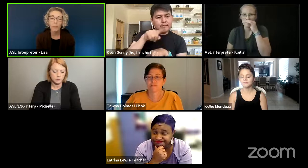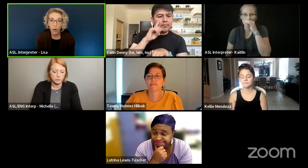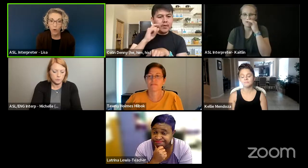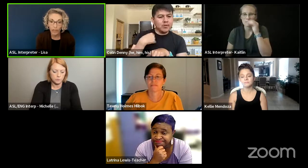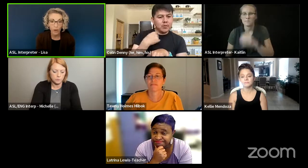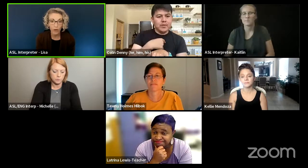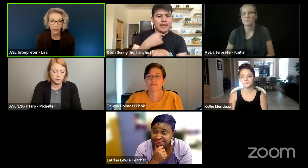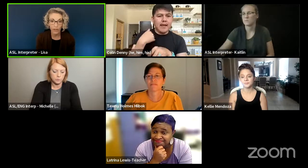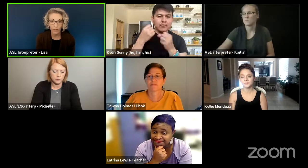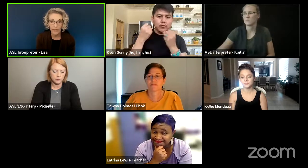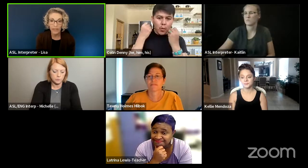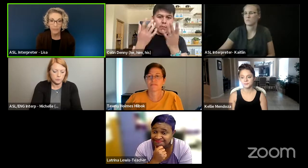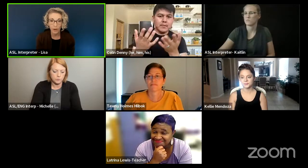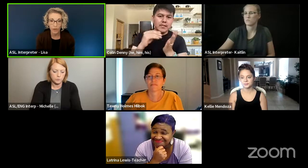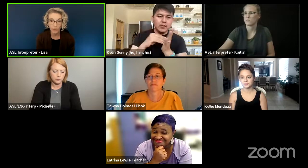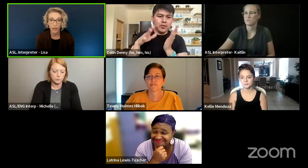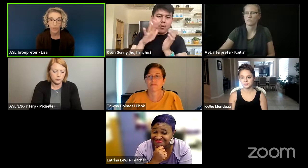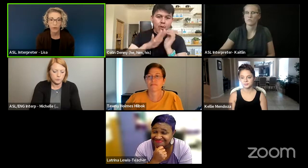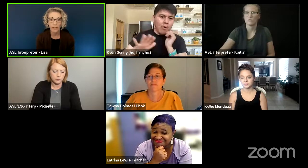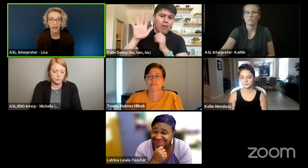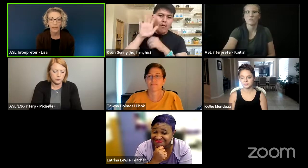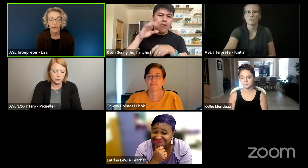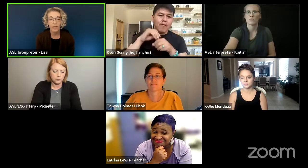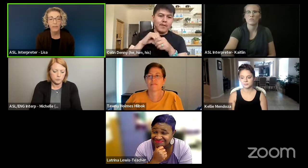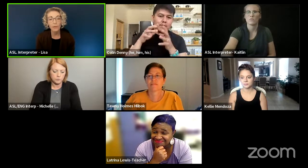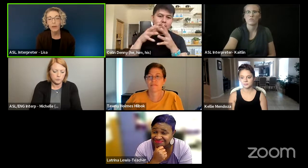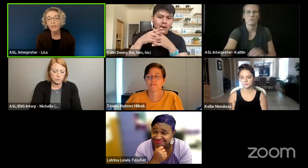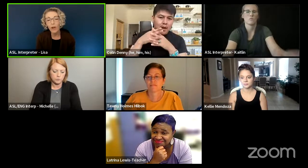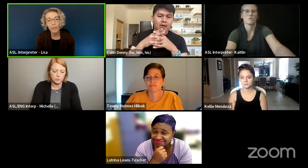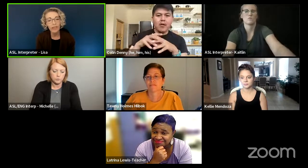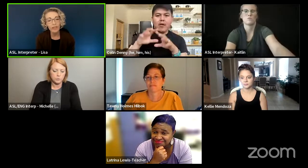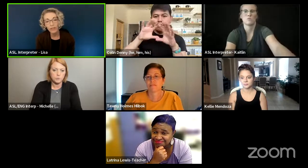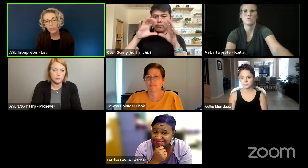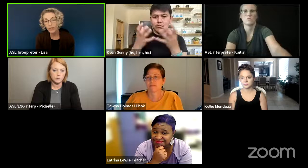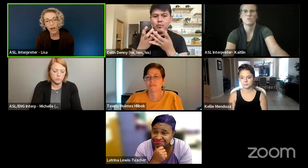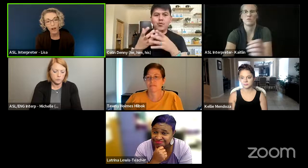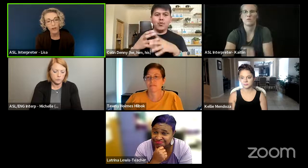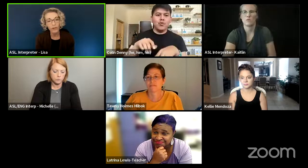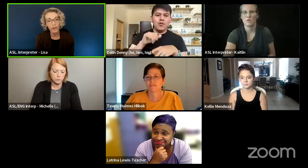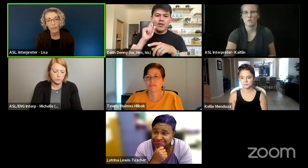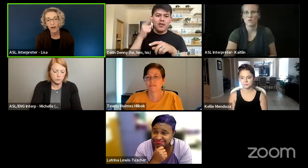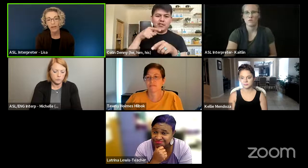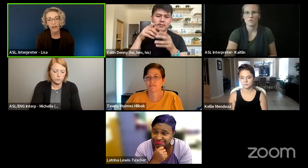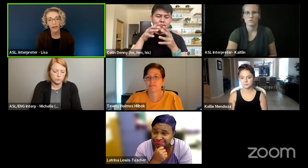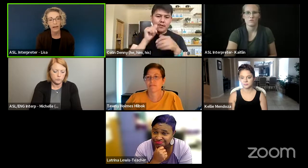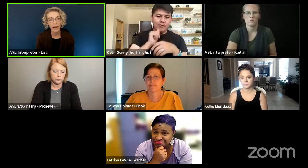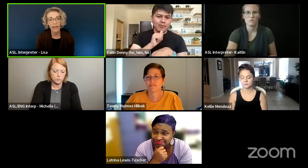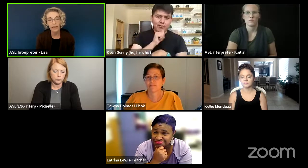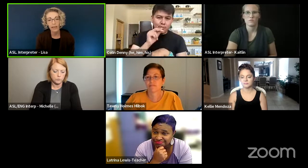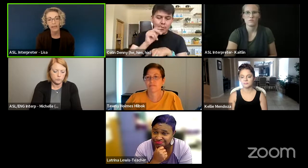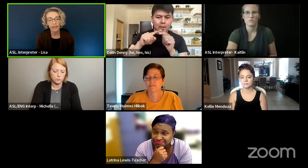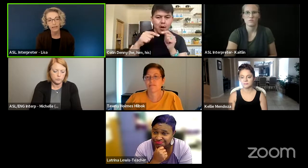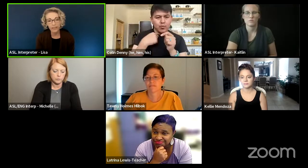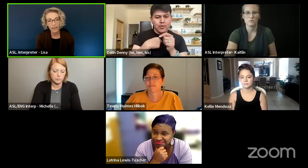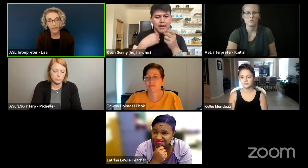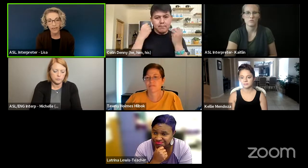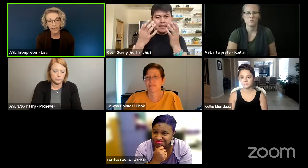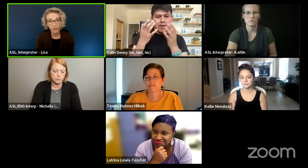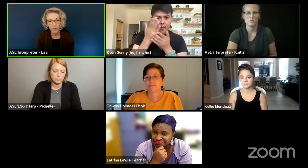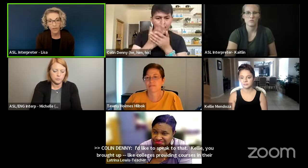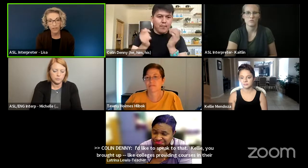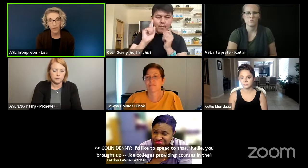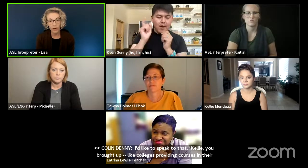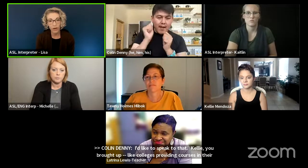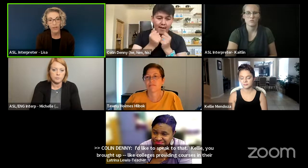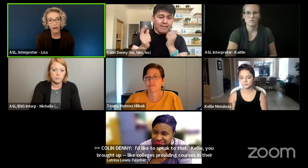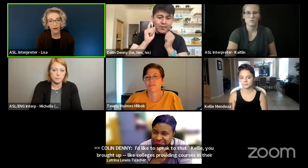ASL, but more exposure, increased exposure, so that because we have so many students all over America, right? It's not just an